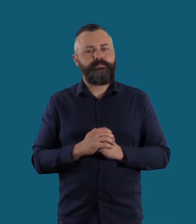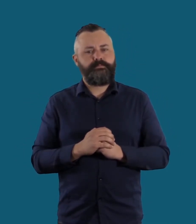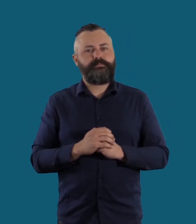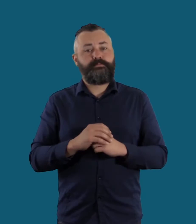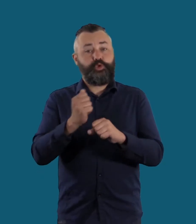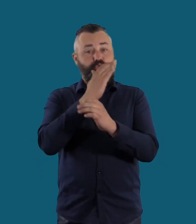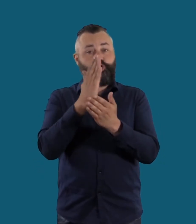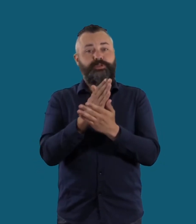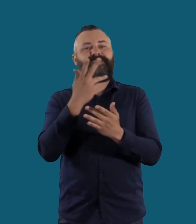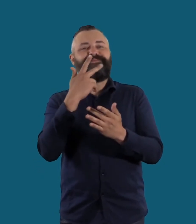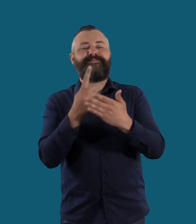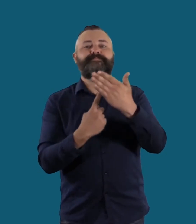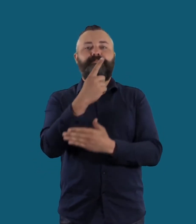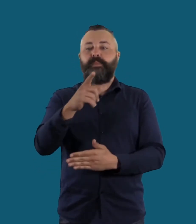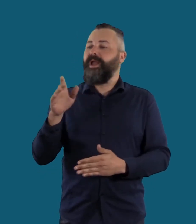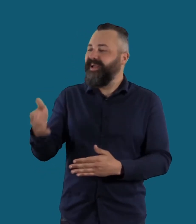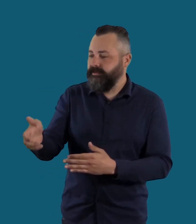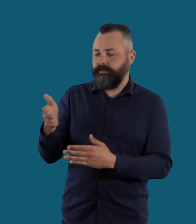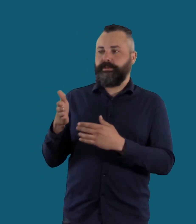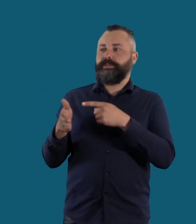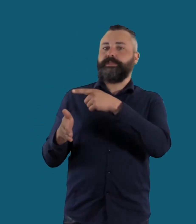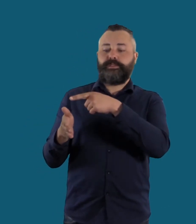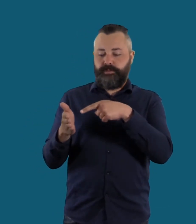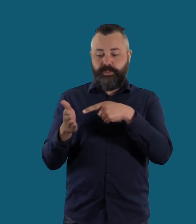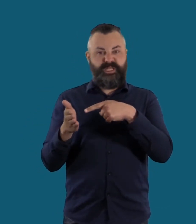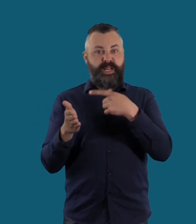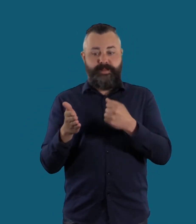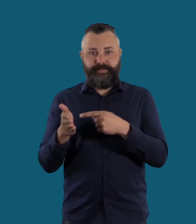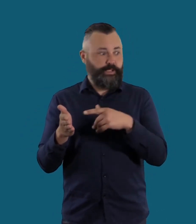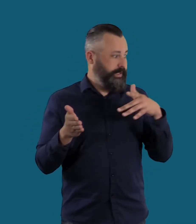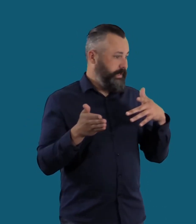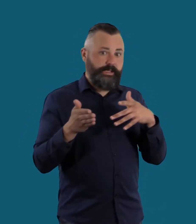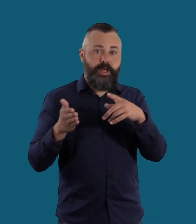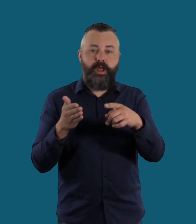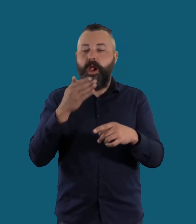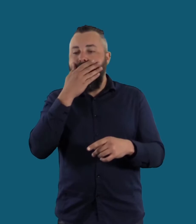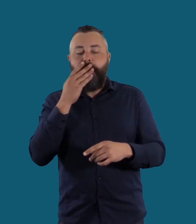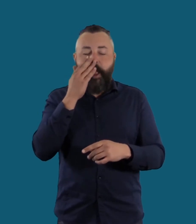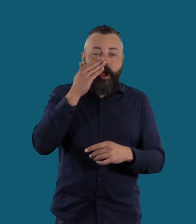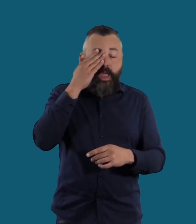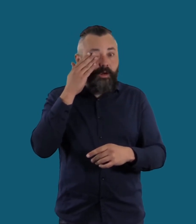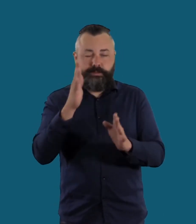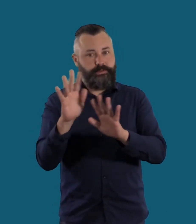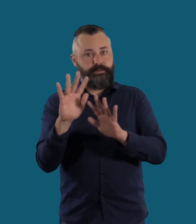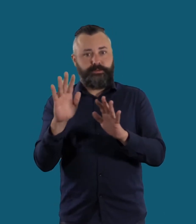If you're in contact with an infected person, do not touch your eyes, mouth, or nose until you've washed your hands.